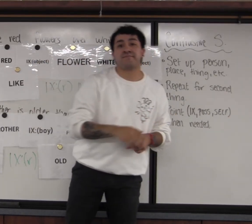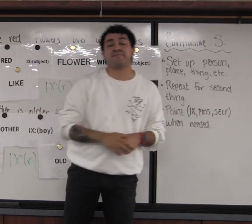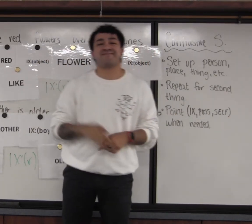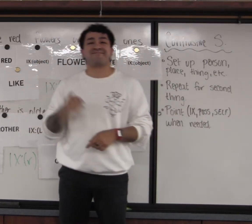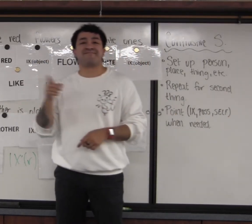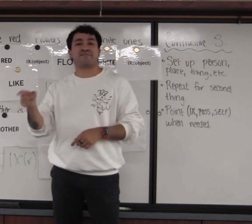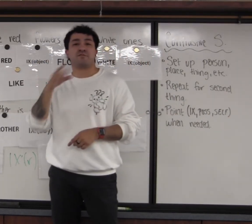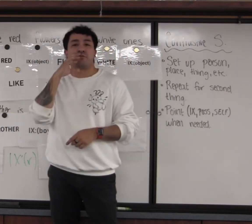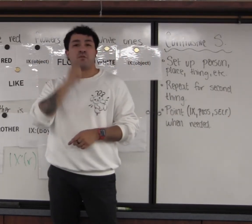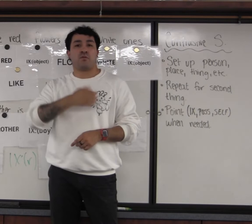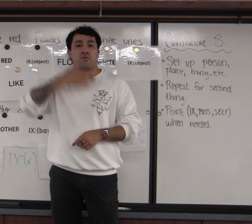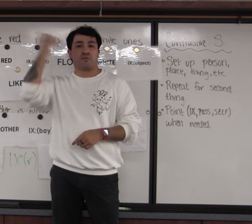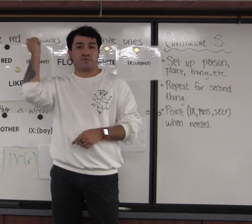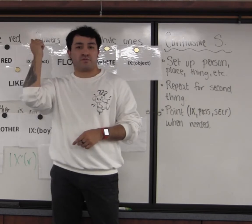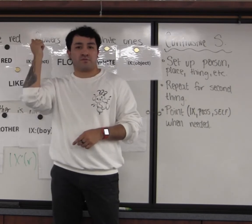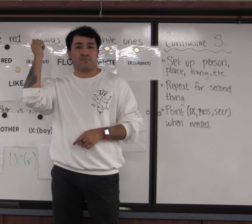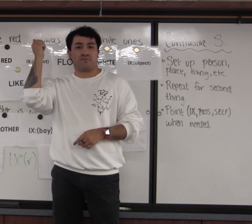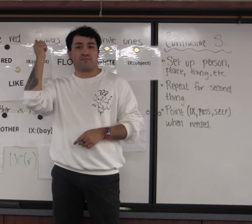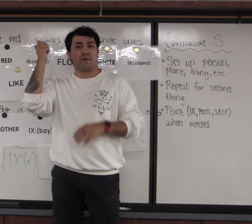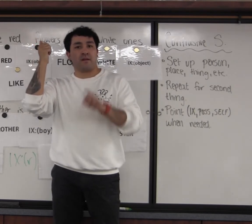side, and he is older.